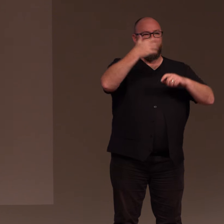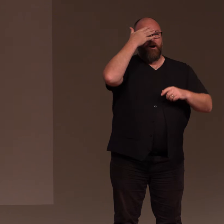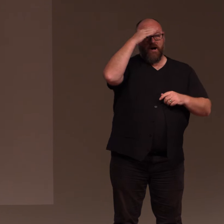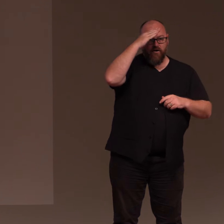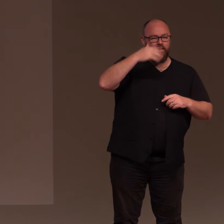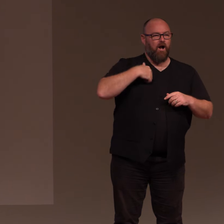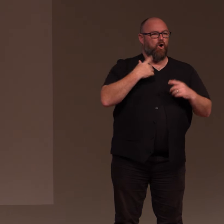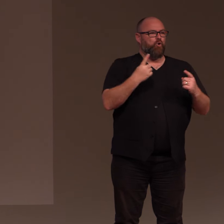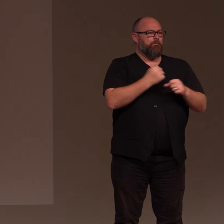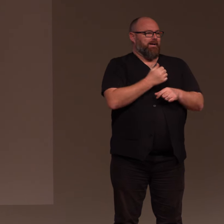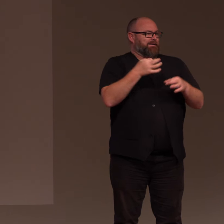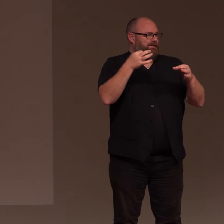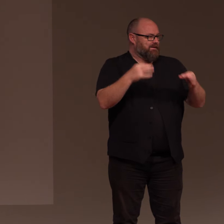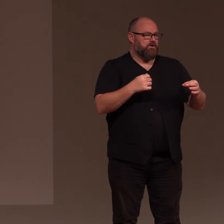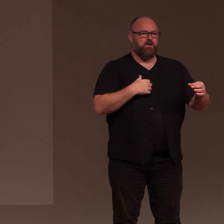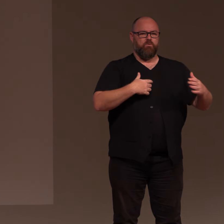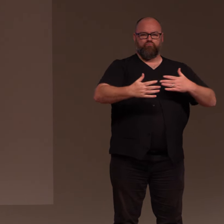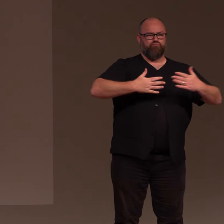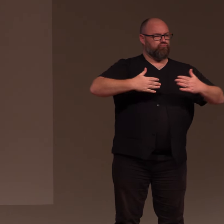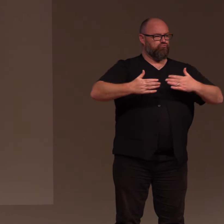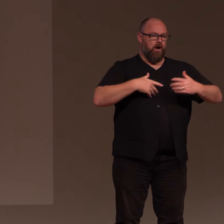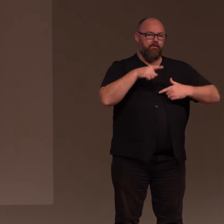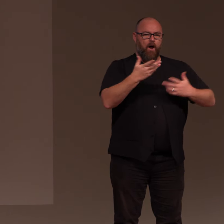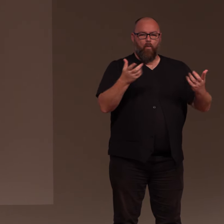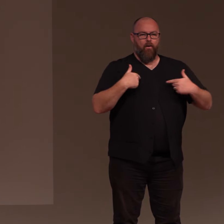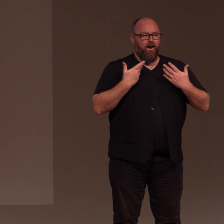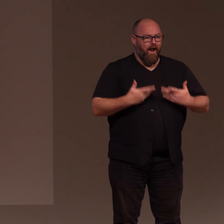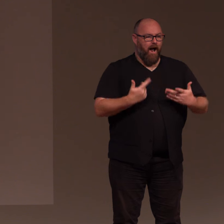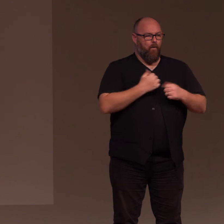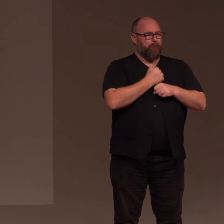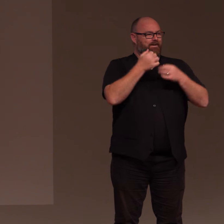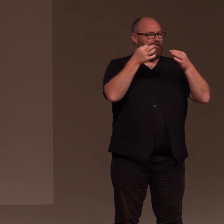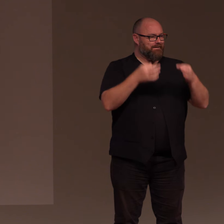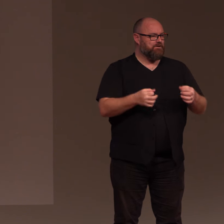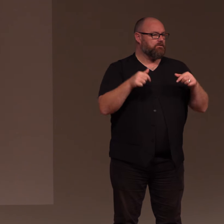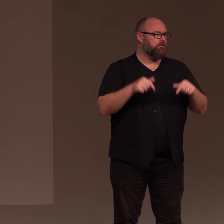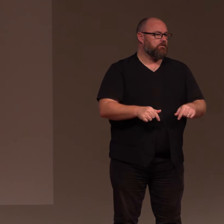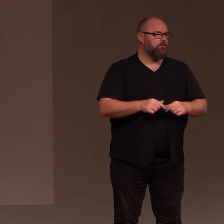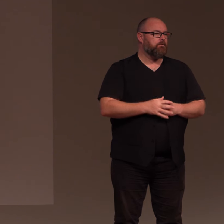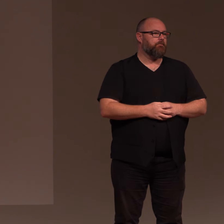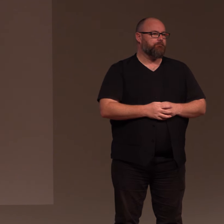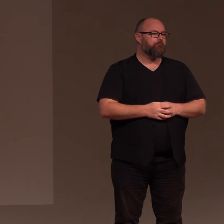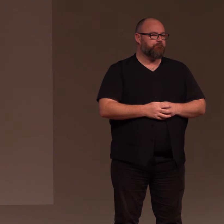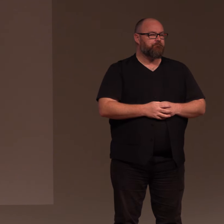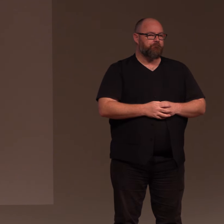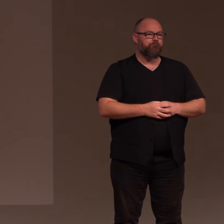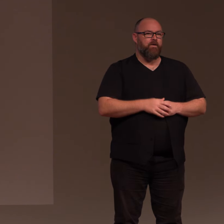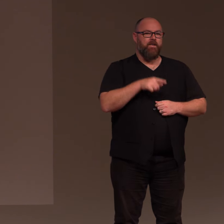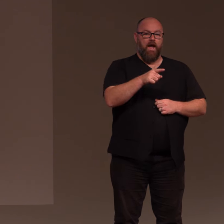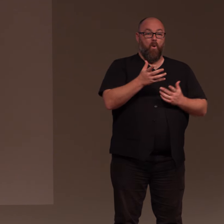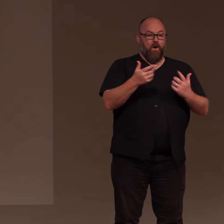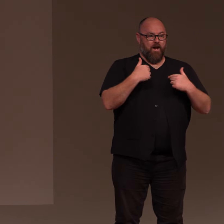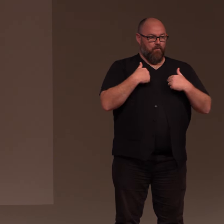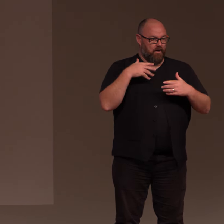makers. This is where we are. This is where we decide. This is the decision-making theatre. And this is where we're going.